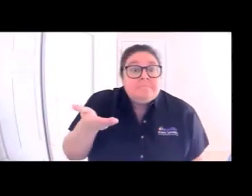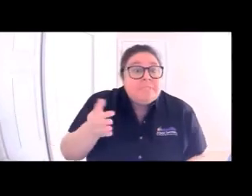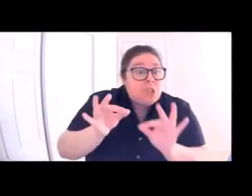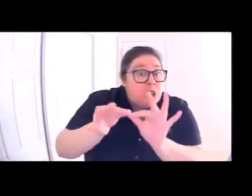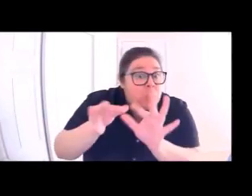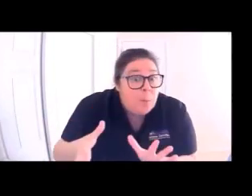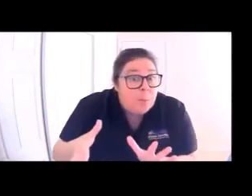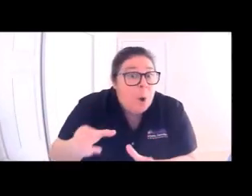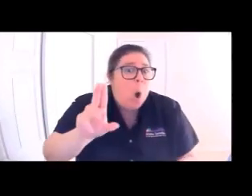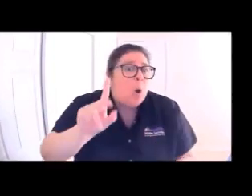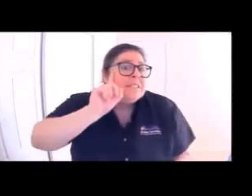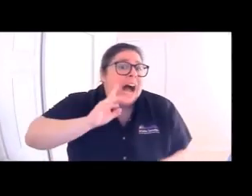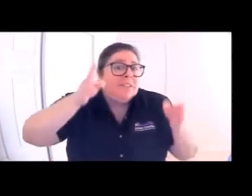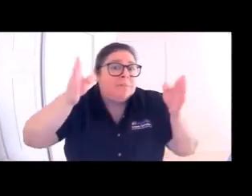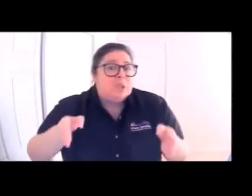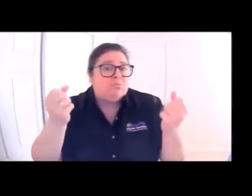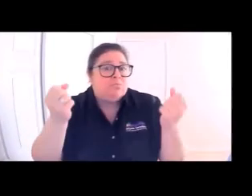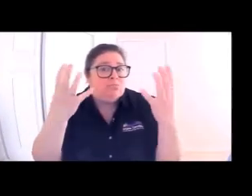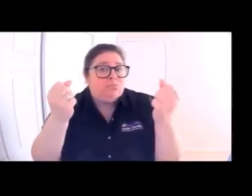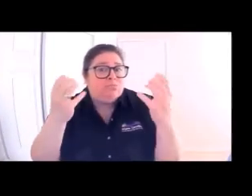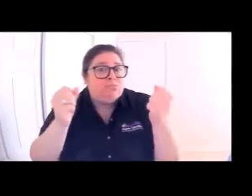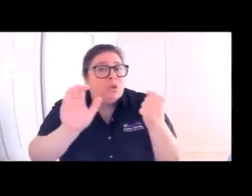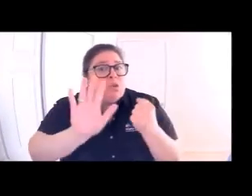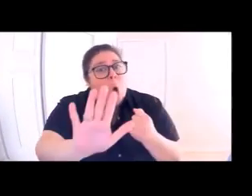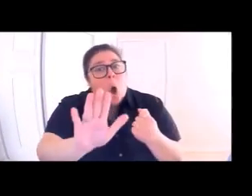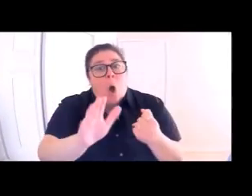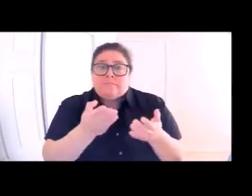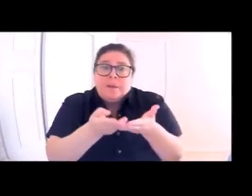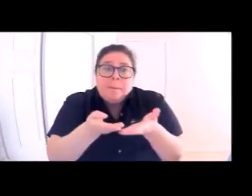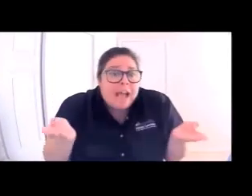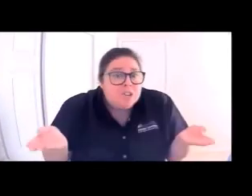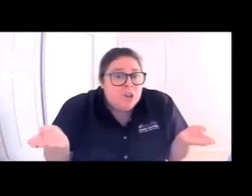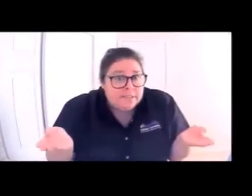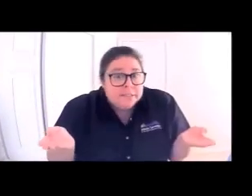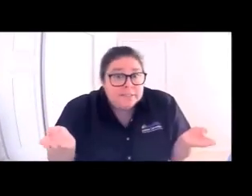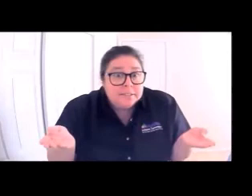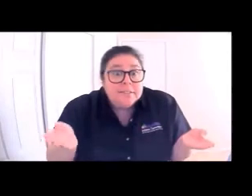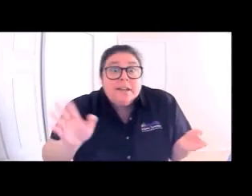captions. We may hire an interpreter or a deaf signer,